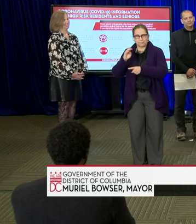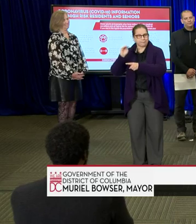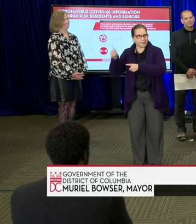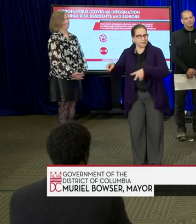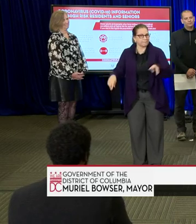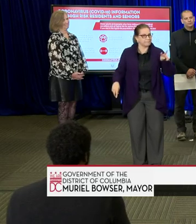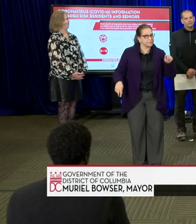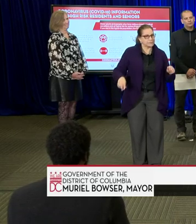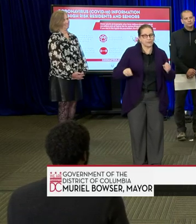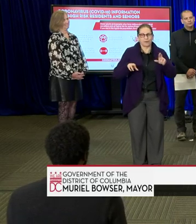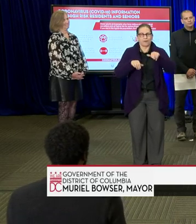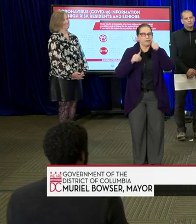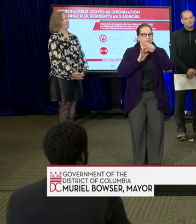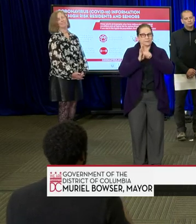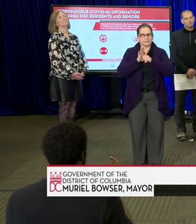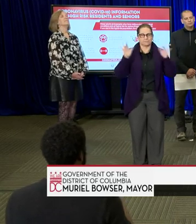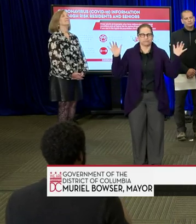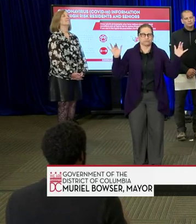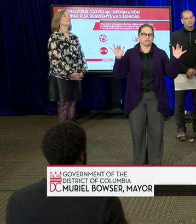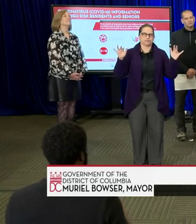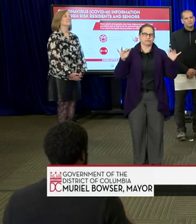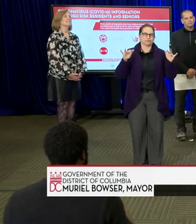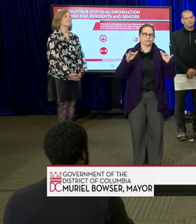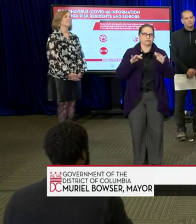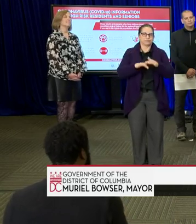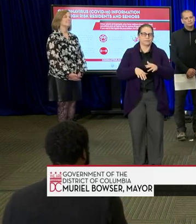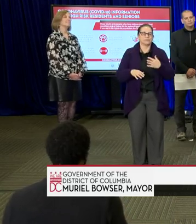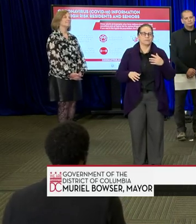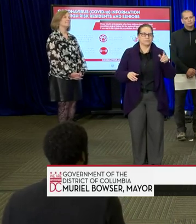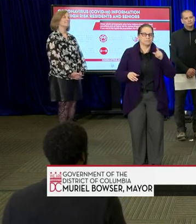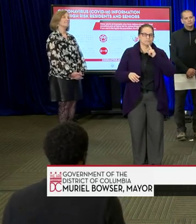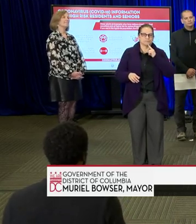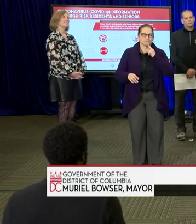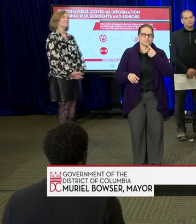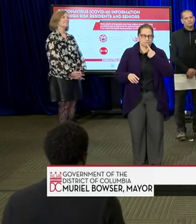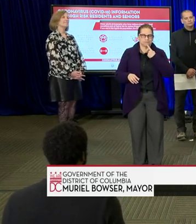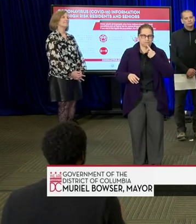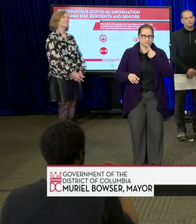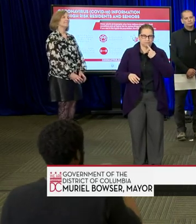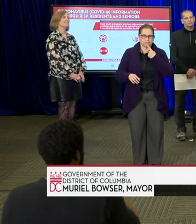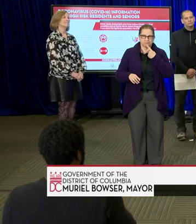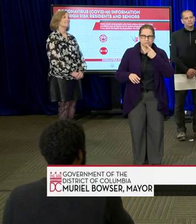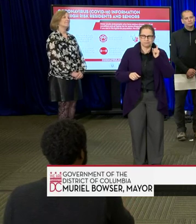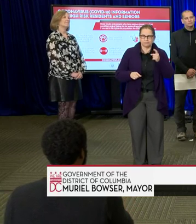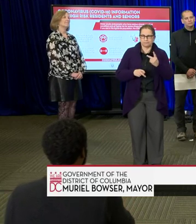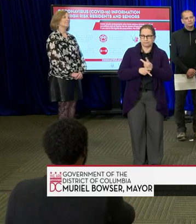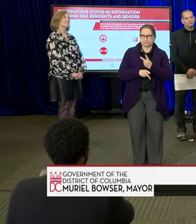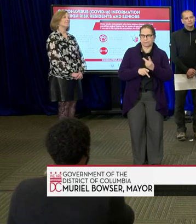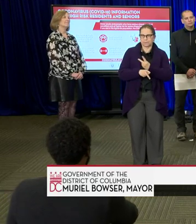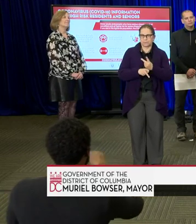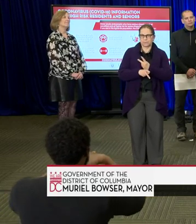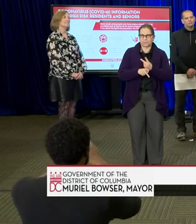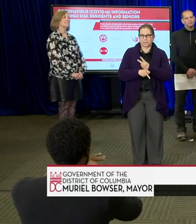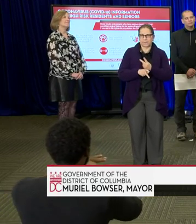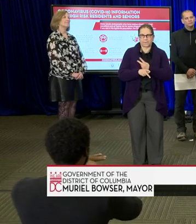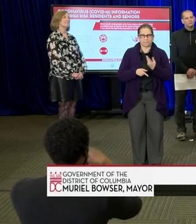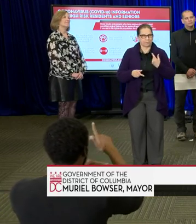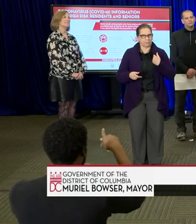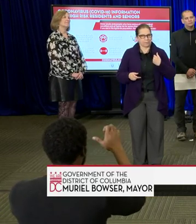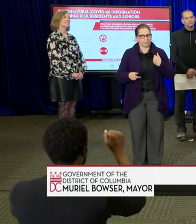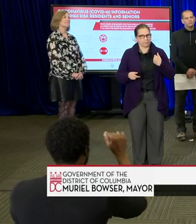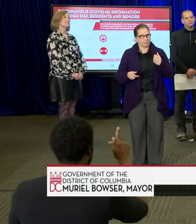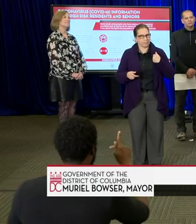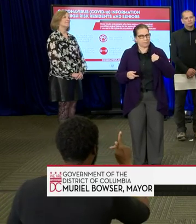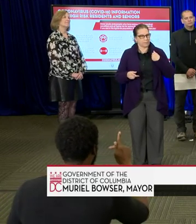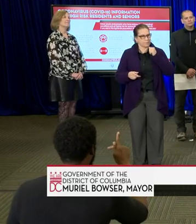extraordinary. We do not police national parks. So for us to use our local